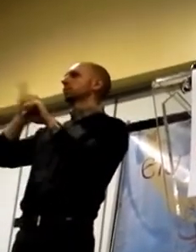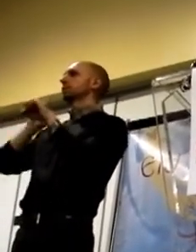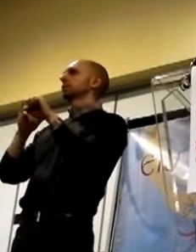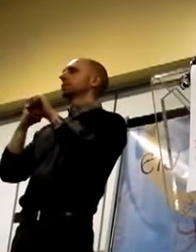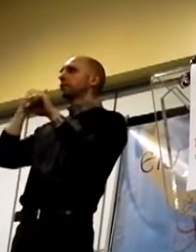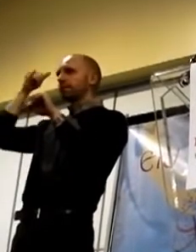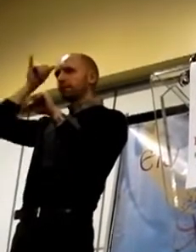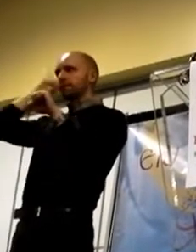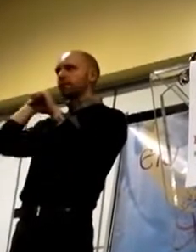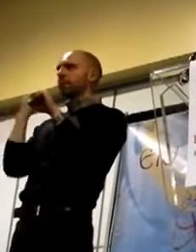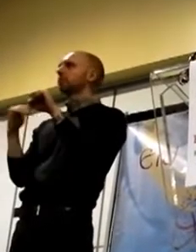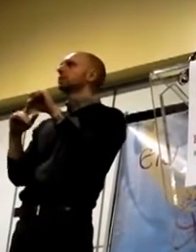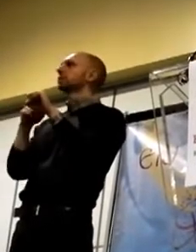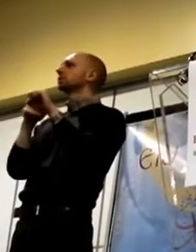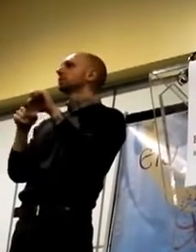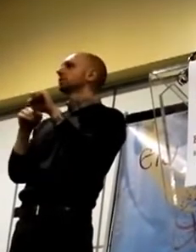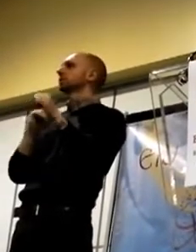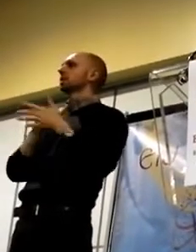and the earth.